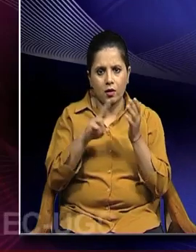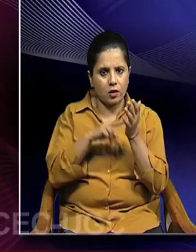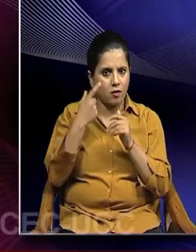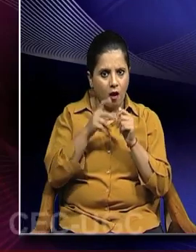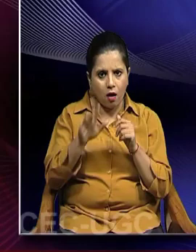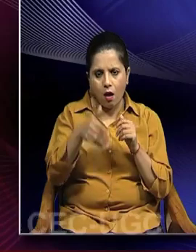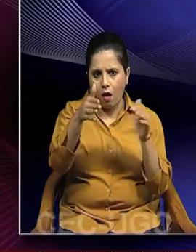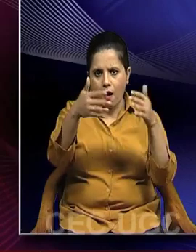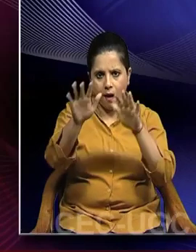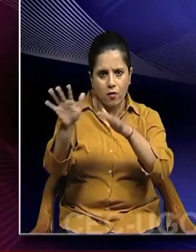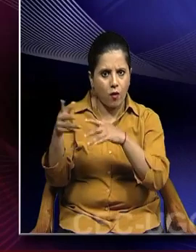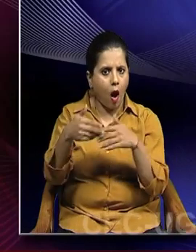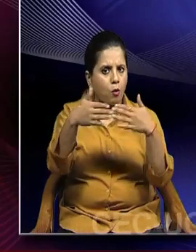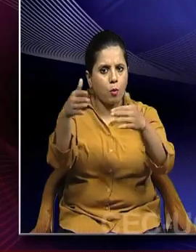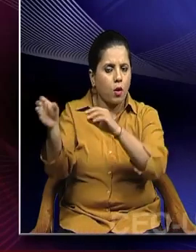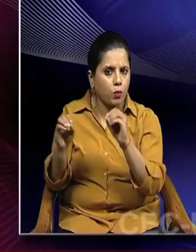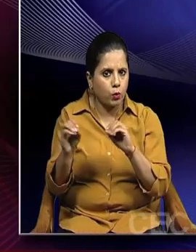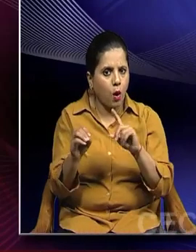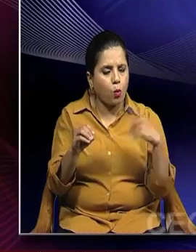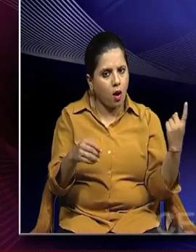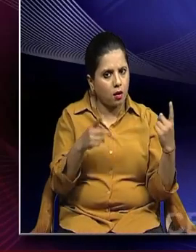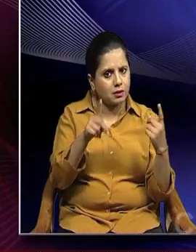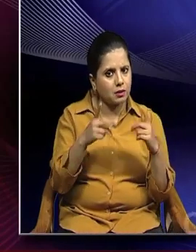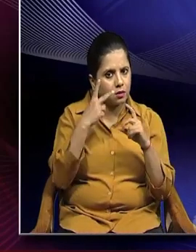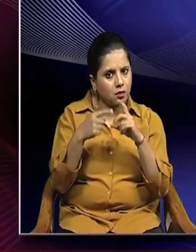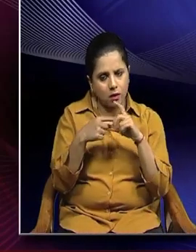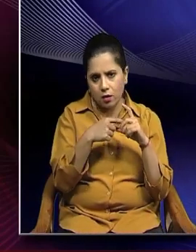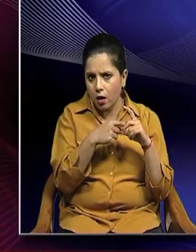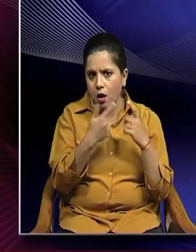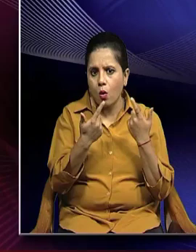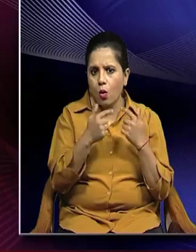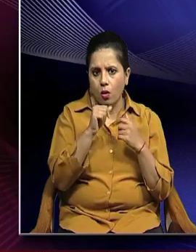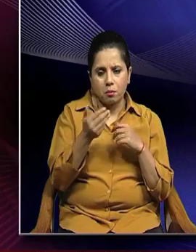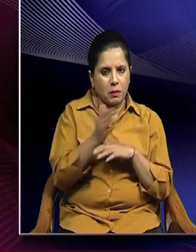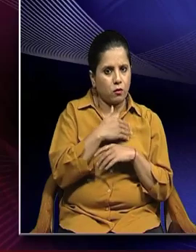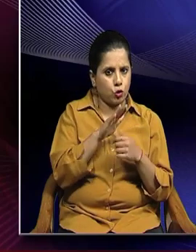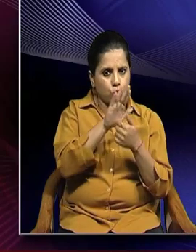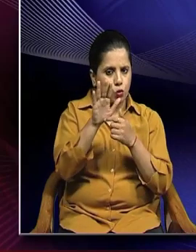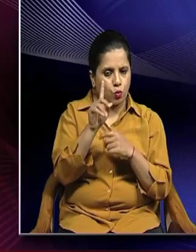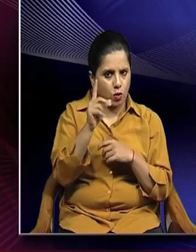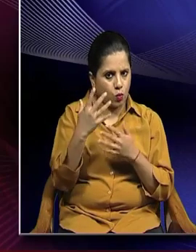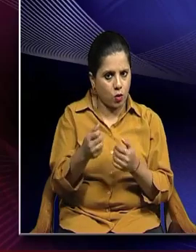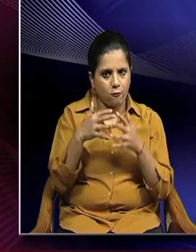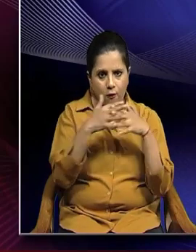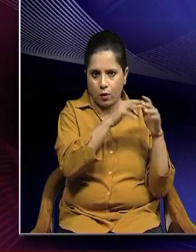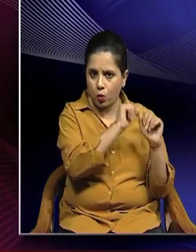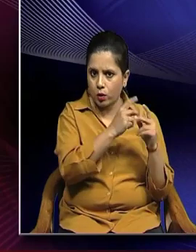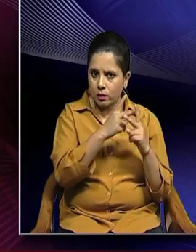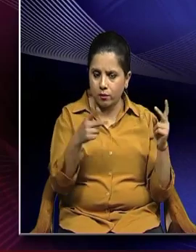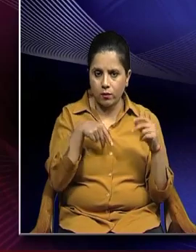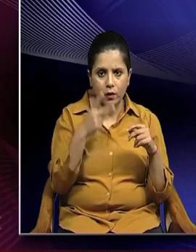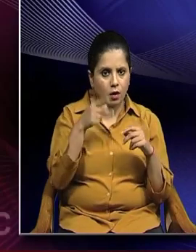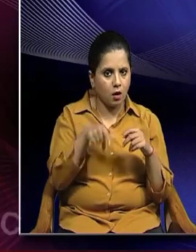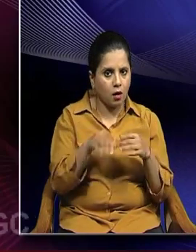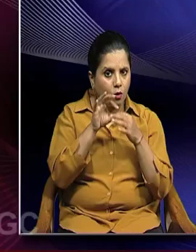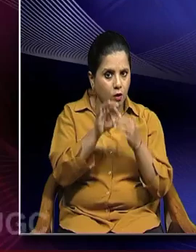corridor? So we have here I have tried to present before you the framework which takes us beyond the